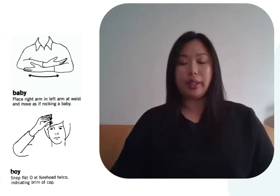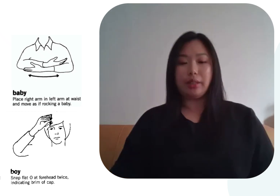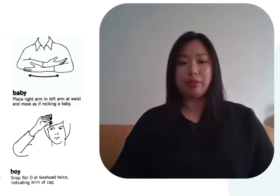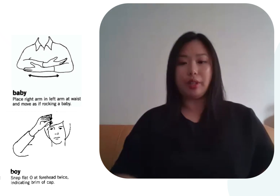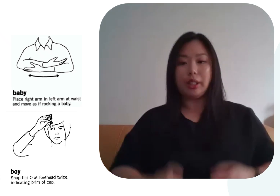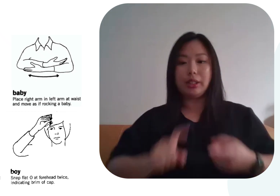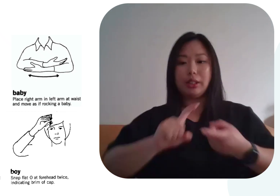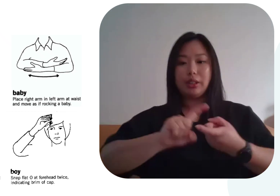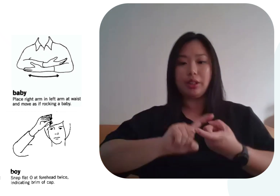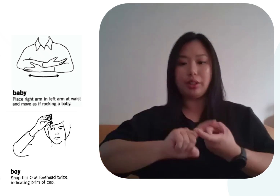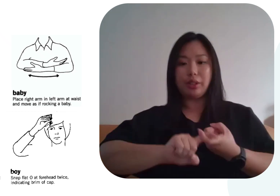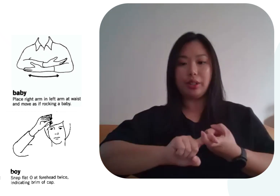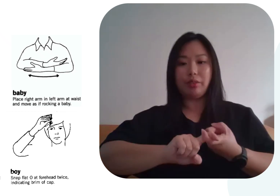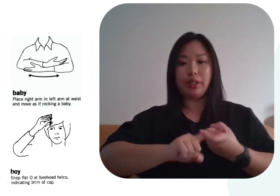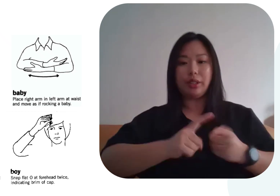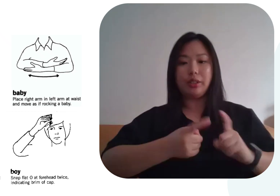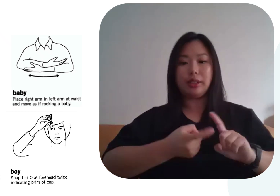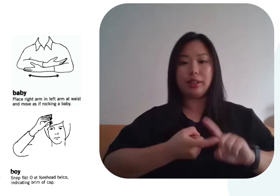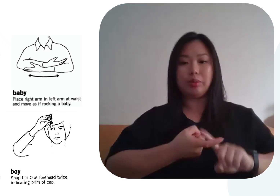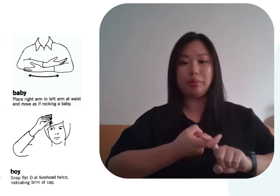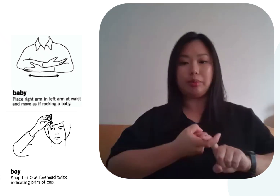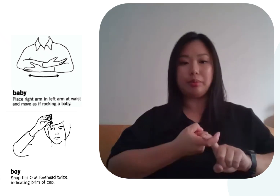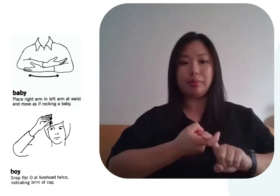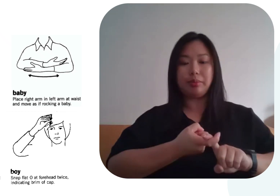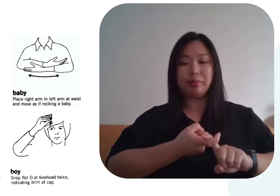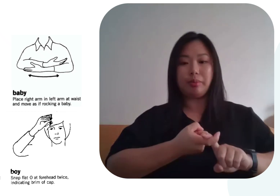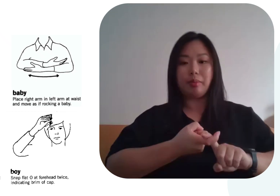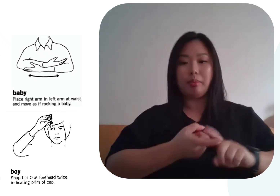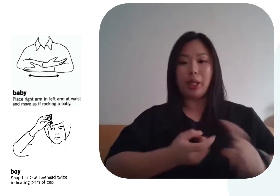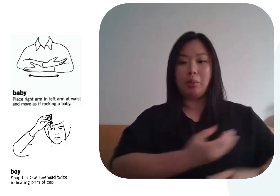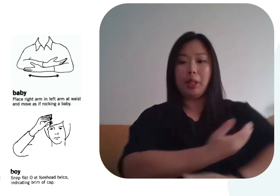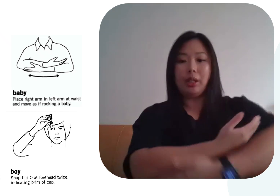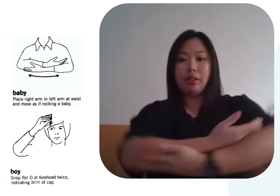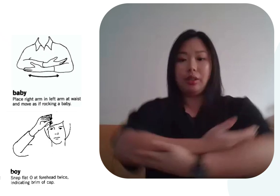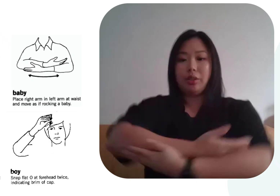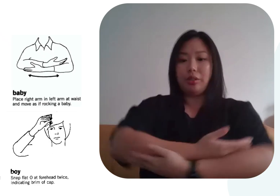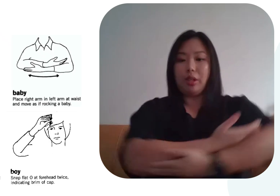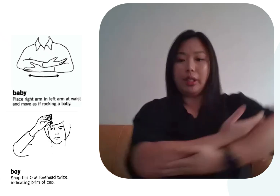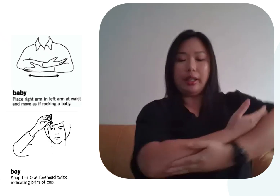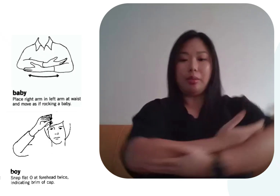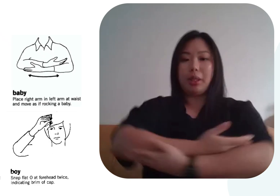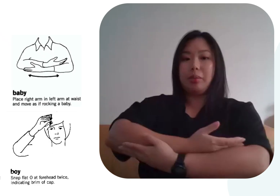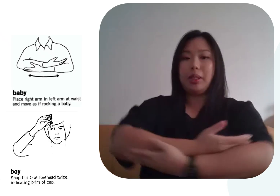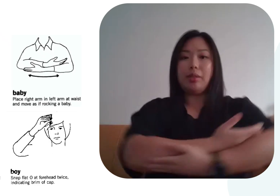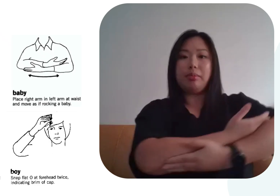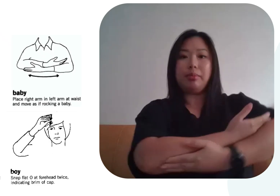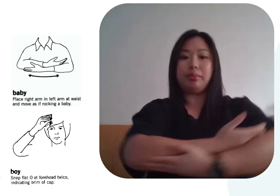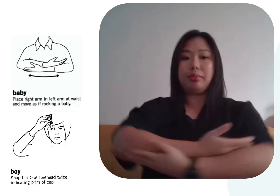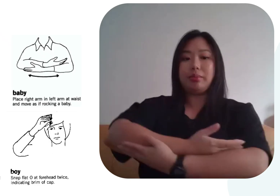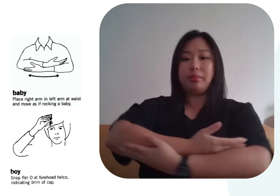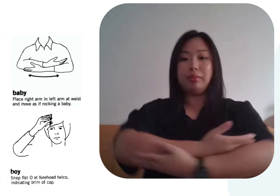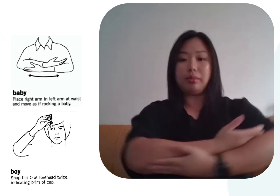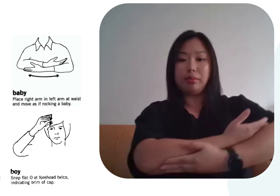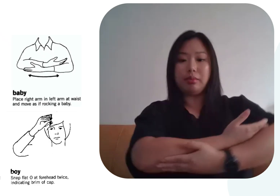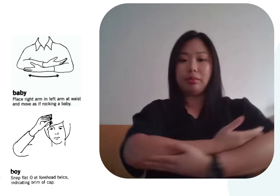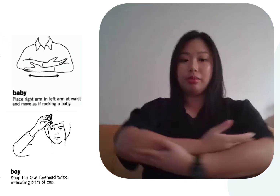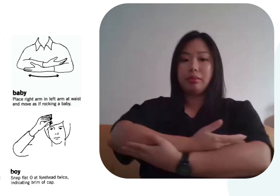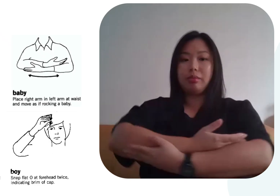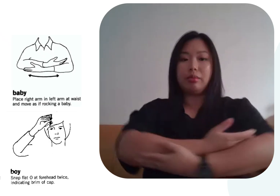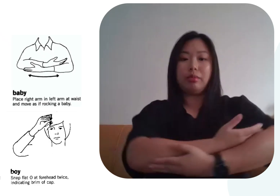So we have friend, you hook your fingers. Baby, you're rocking a baby.